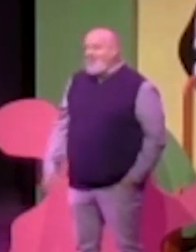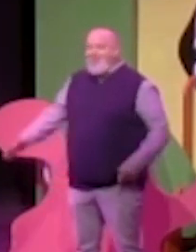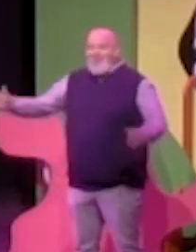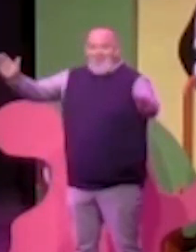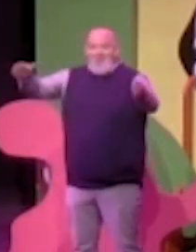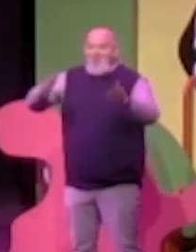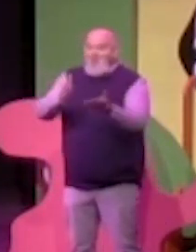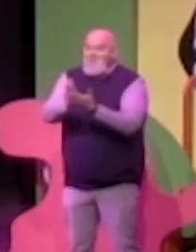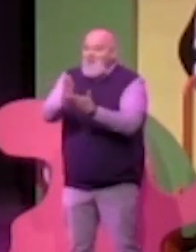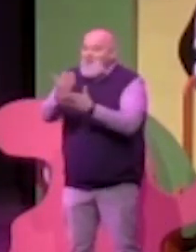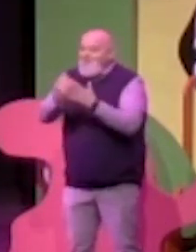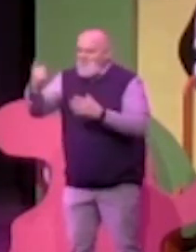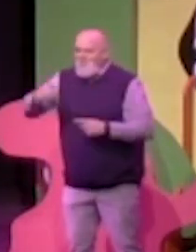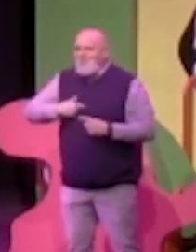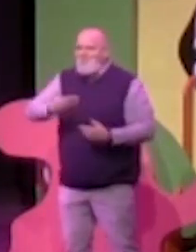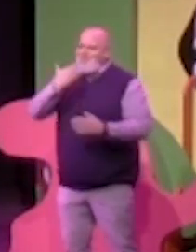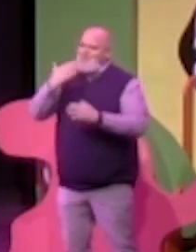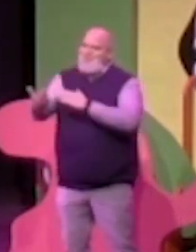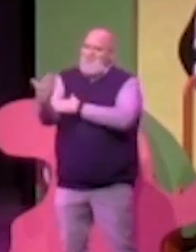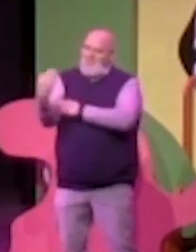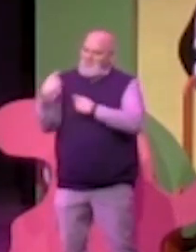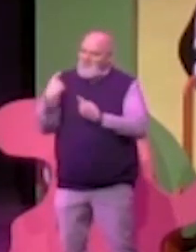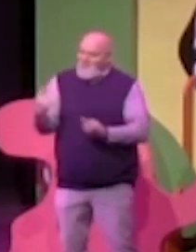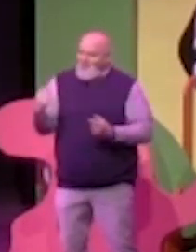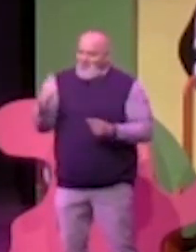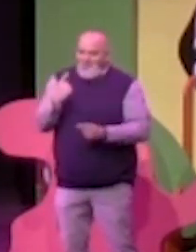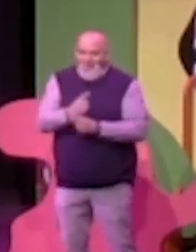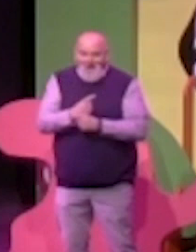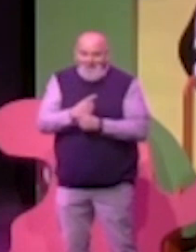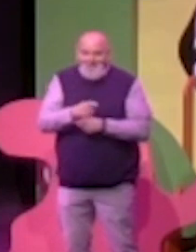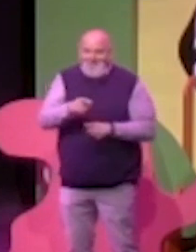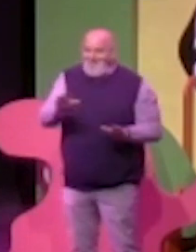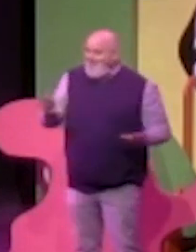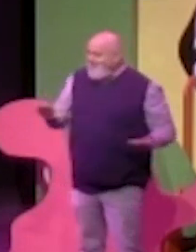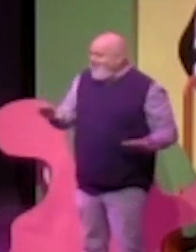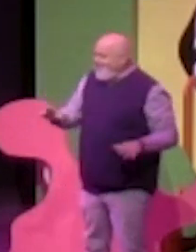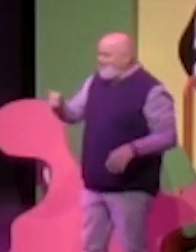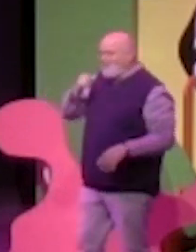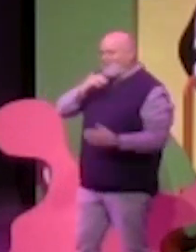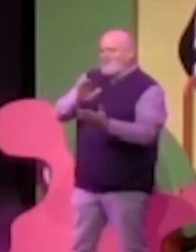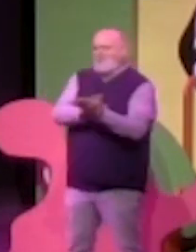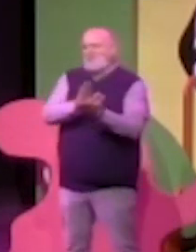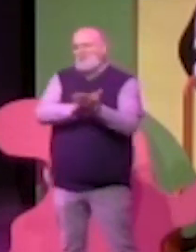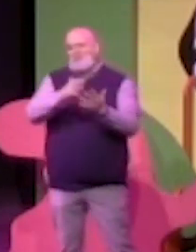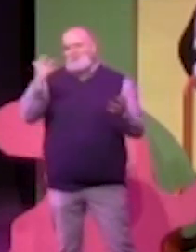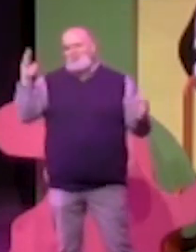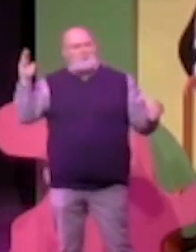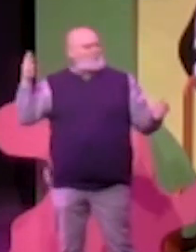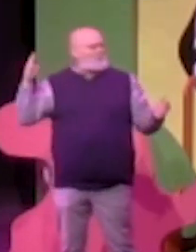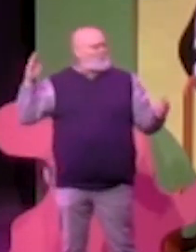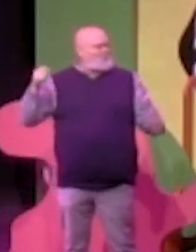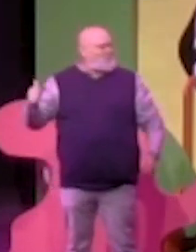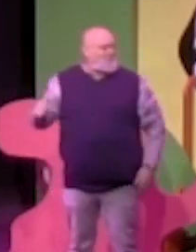All right, everyone. We've had a great morning, right? Yes. Absolutely.